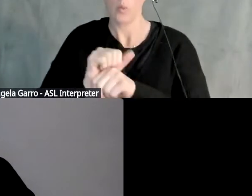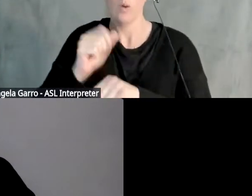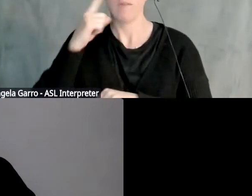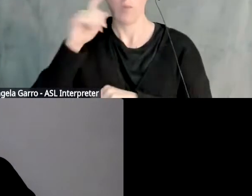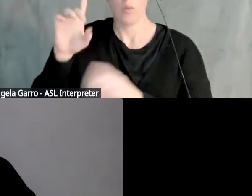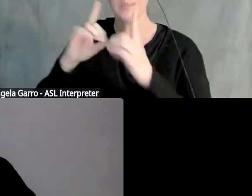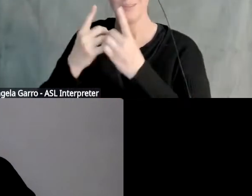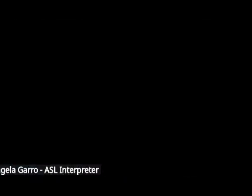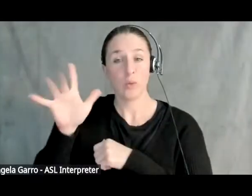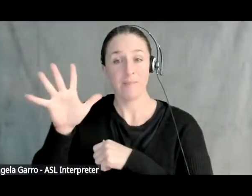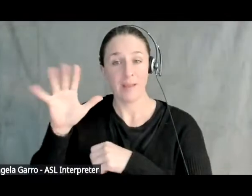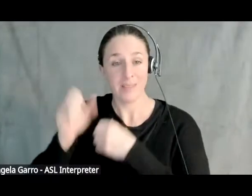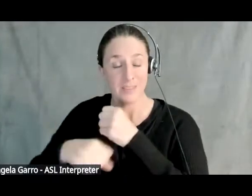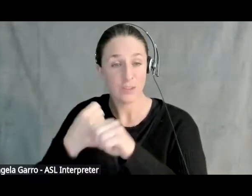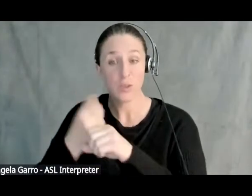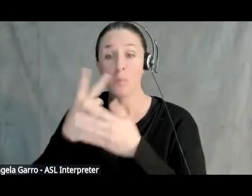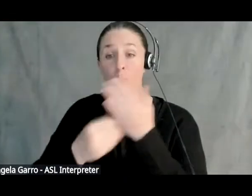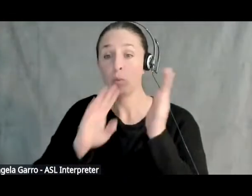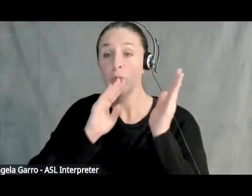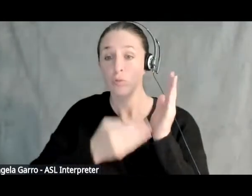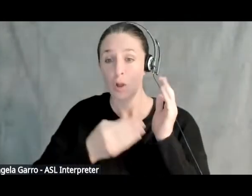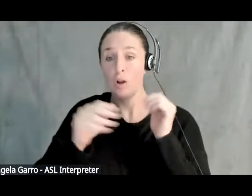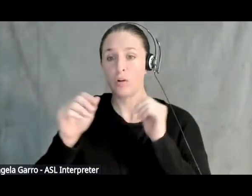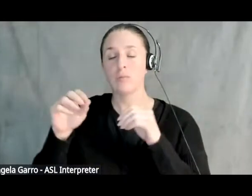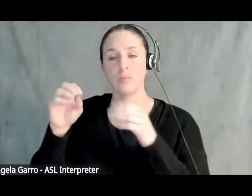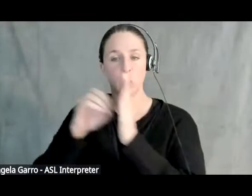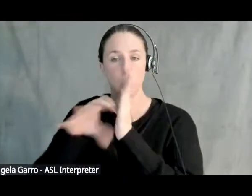are currently students at Aragon High School, where I'm also a teacher.